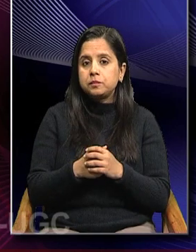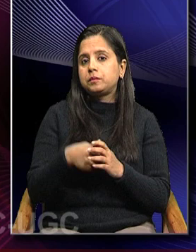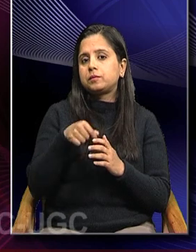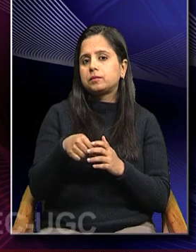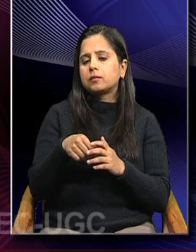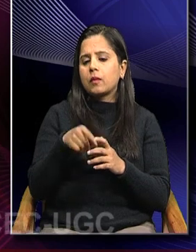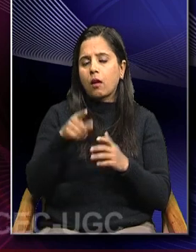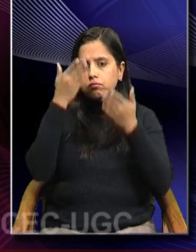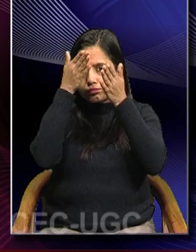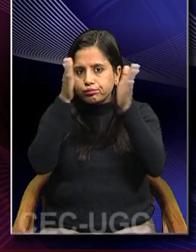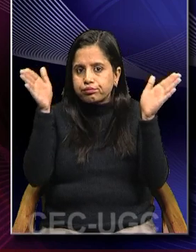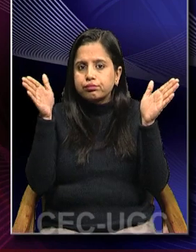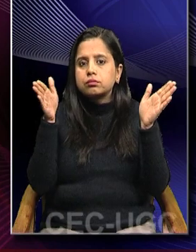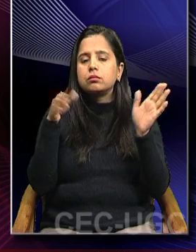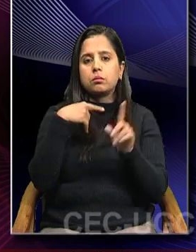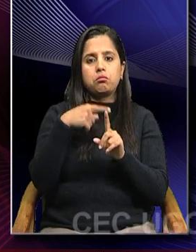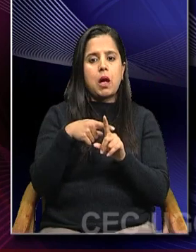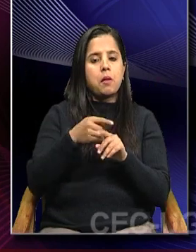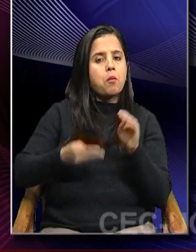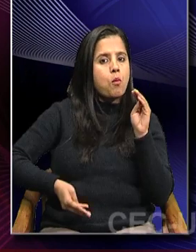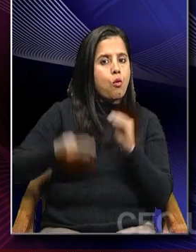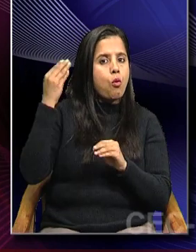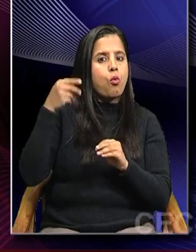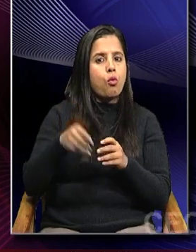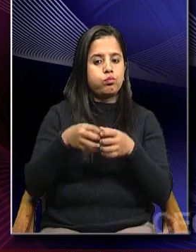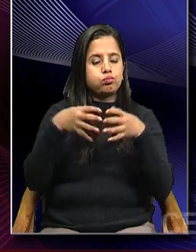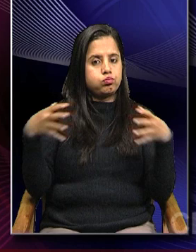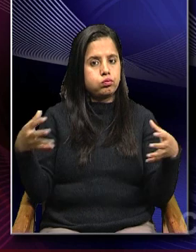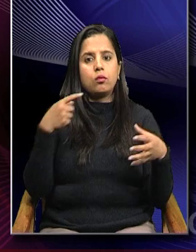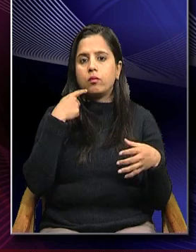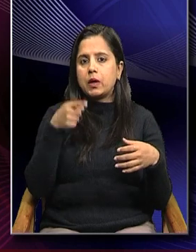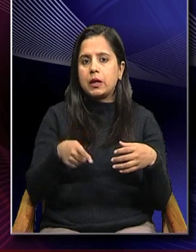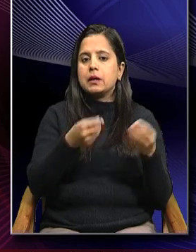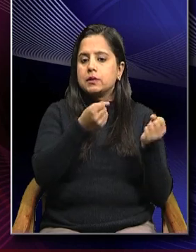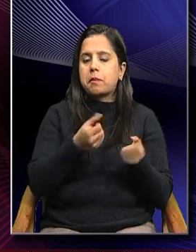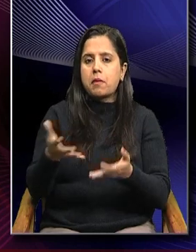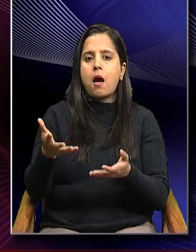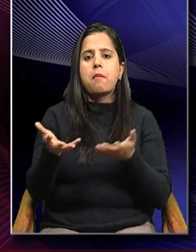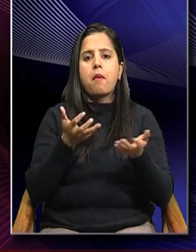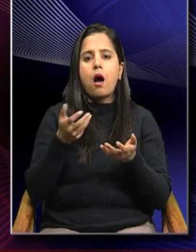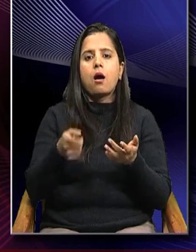very broad, or you can say a huge size of the